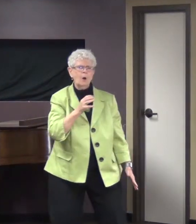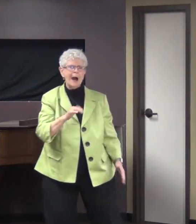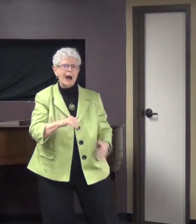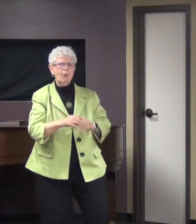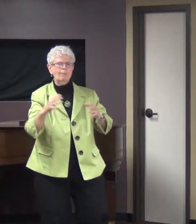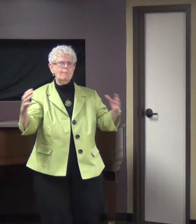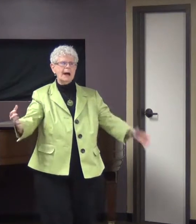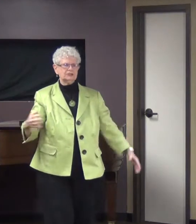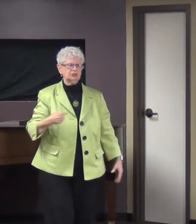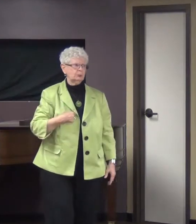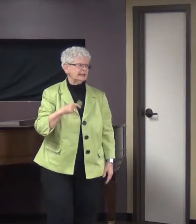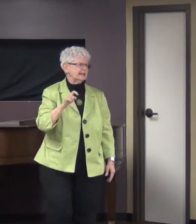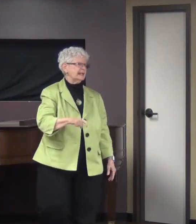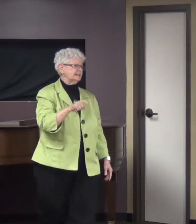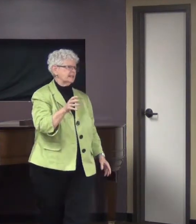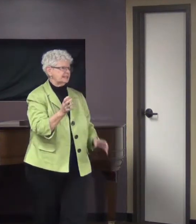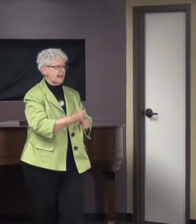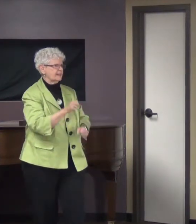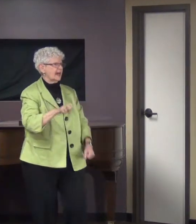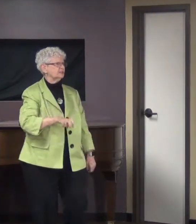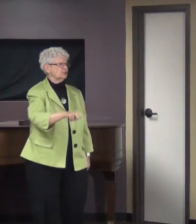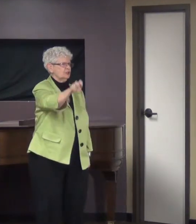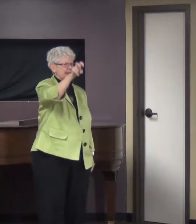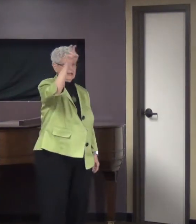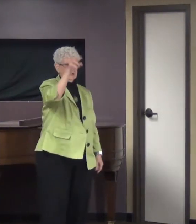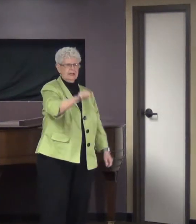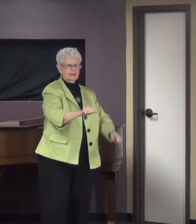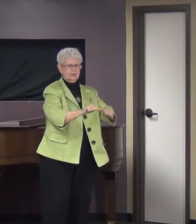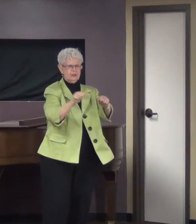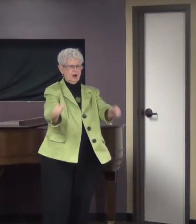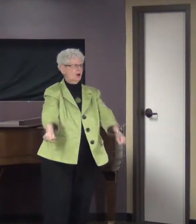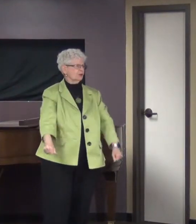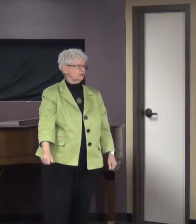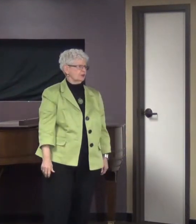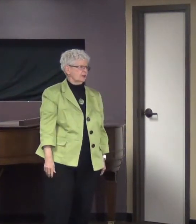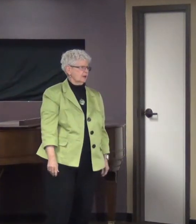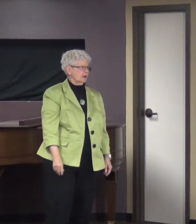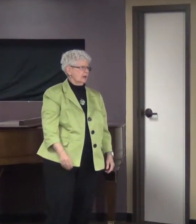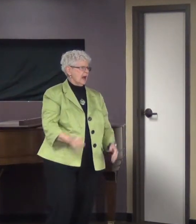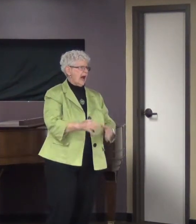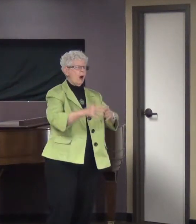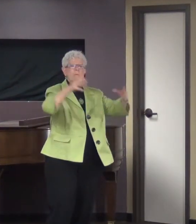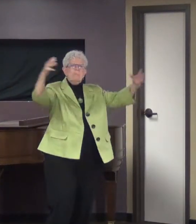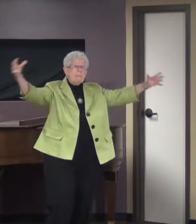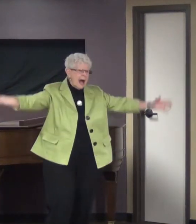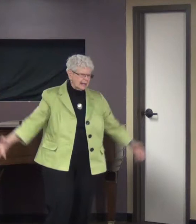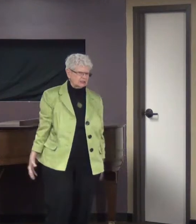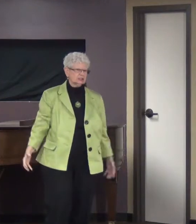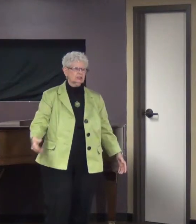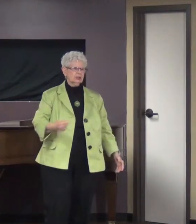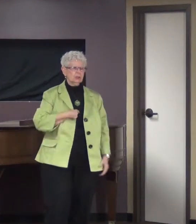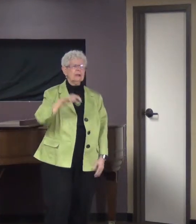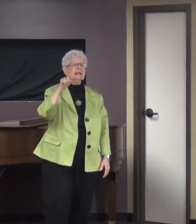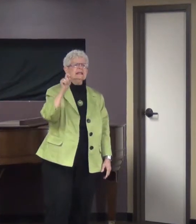Oh, how much we need to take that journey to the altar. How much we